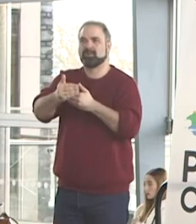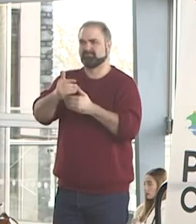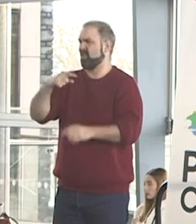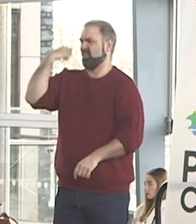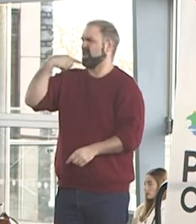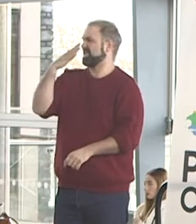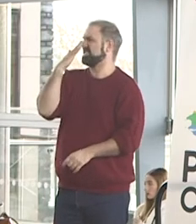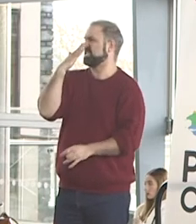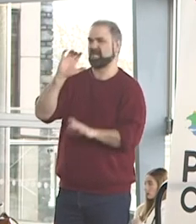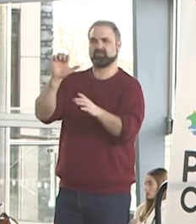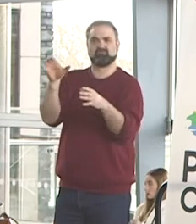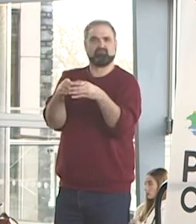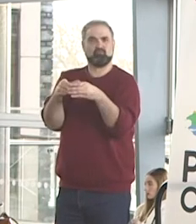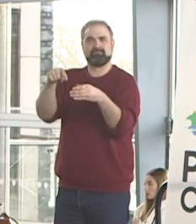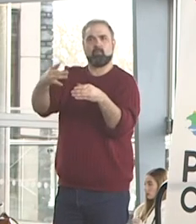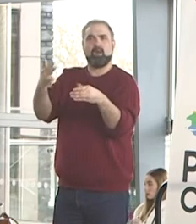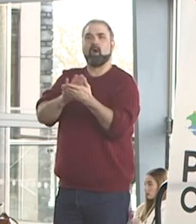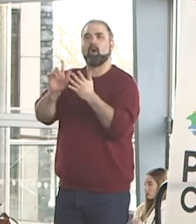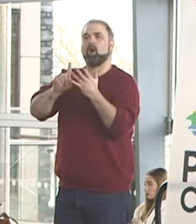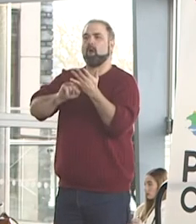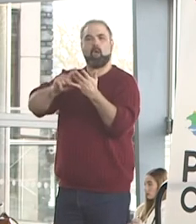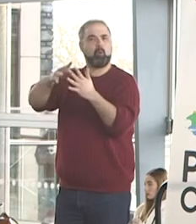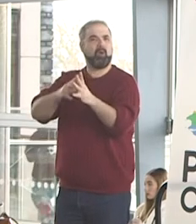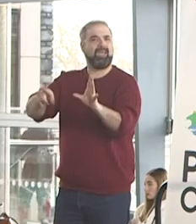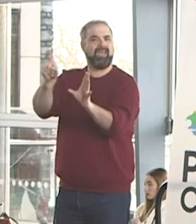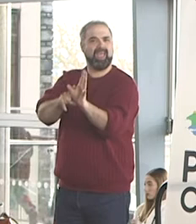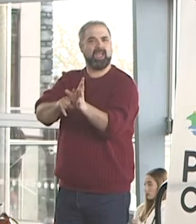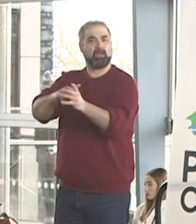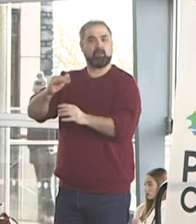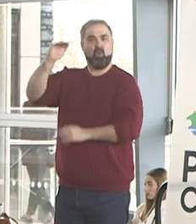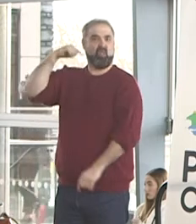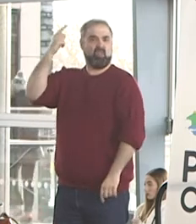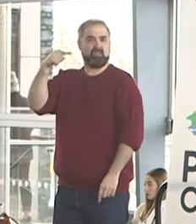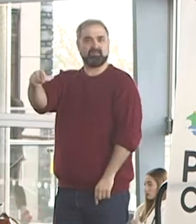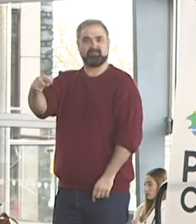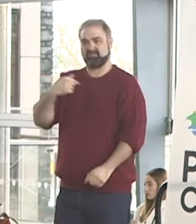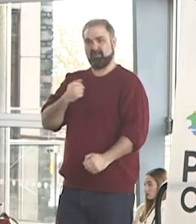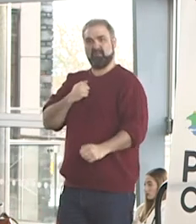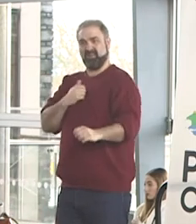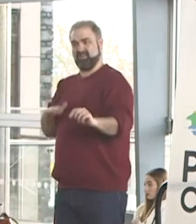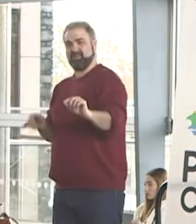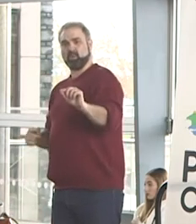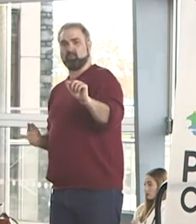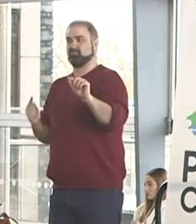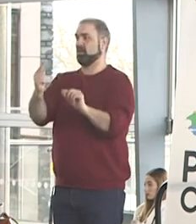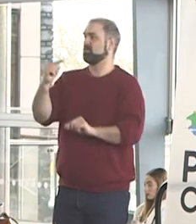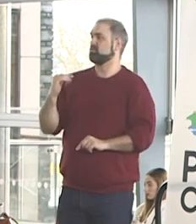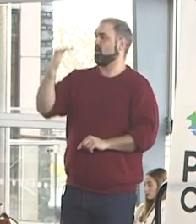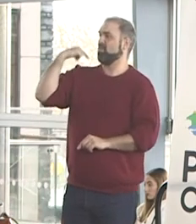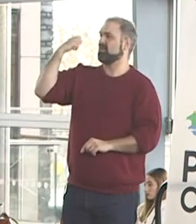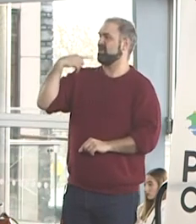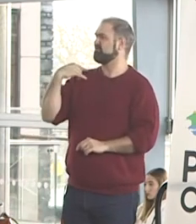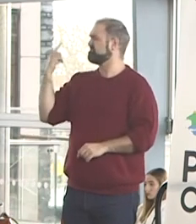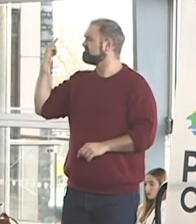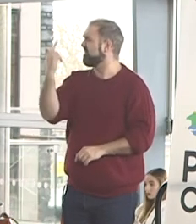and it was in Holloway in North London. And it seemed like an awful long way from Mile End to Holloway. It's not really very far. But as a teenager,